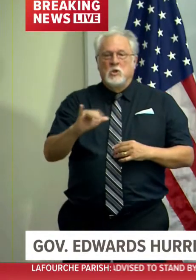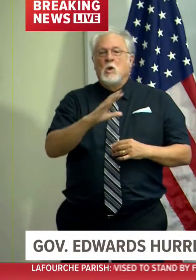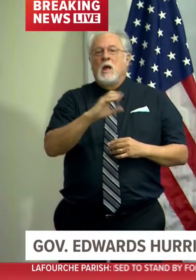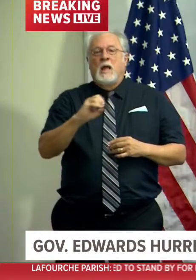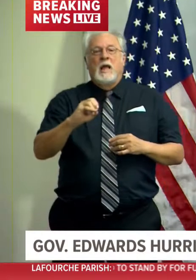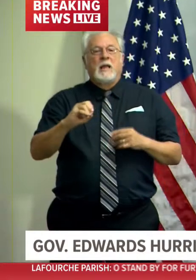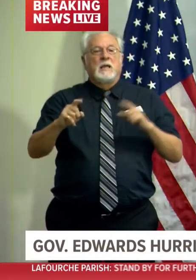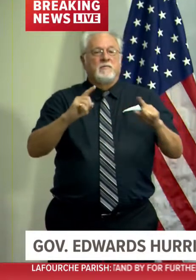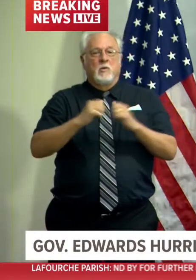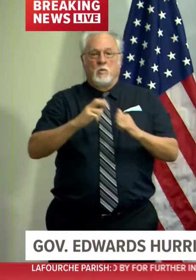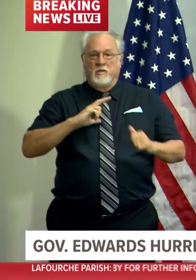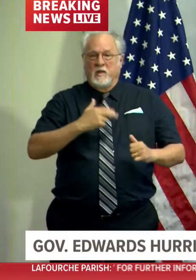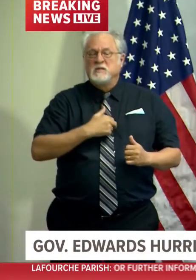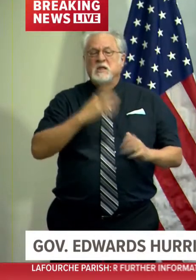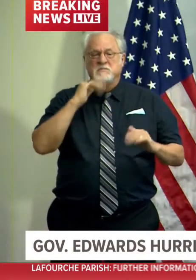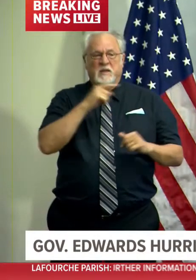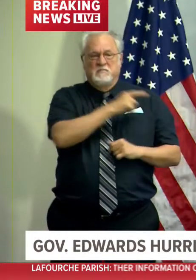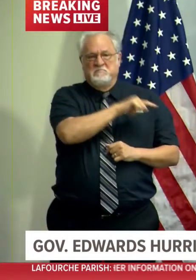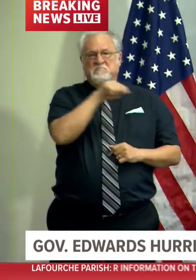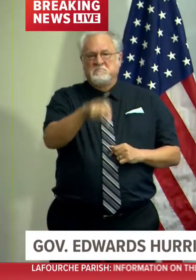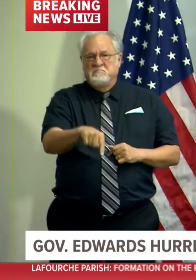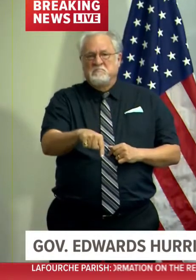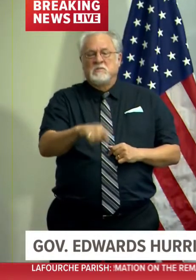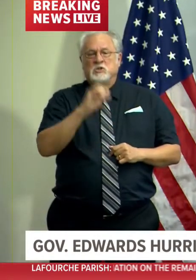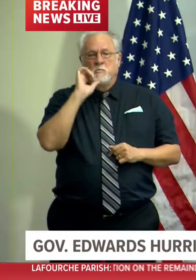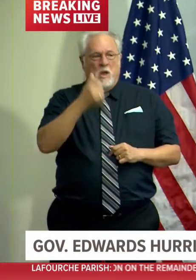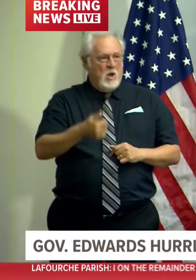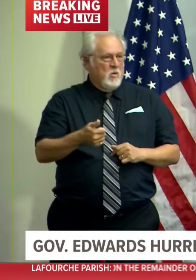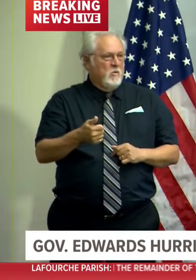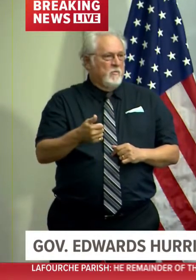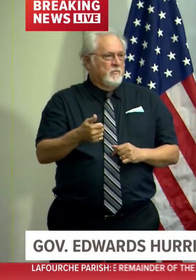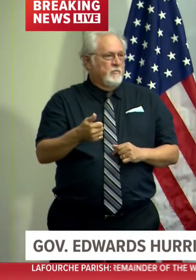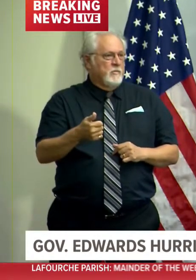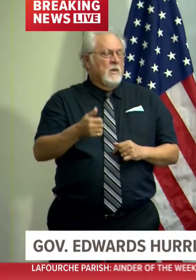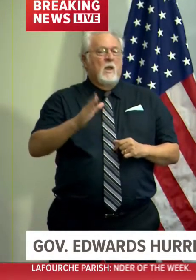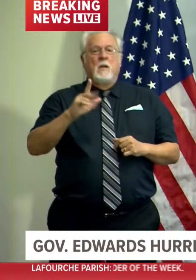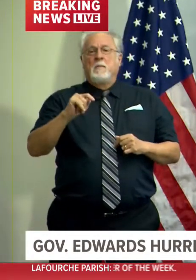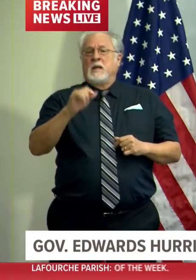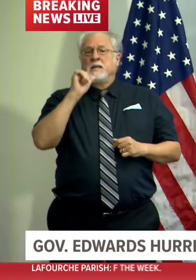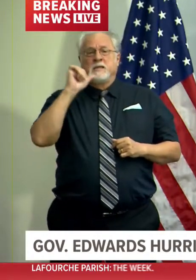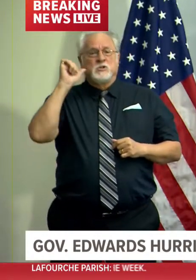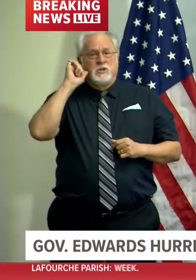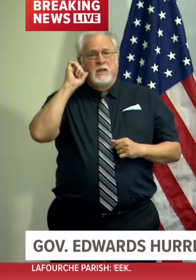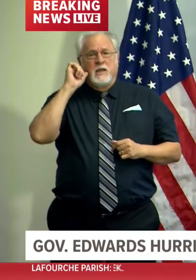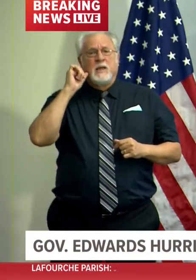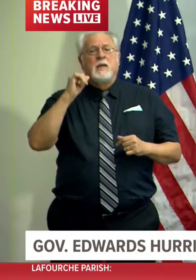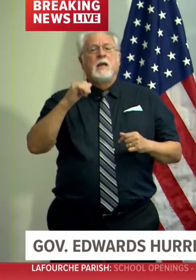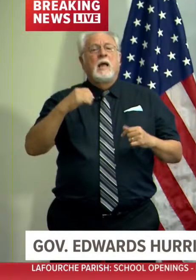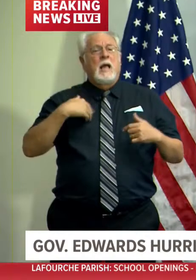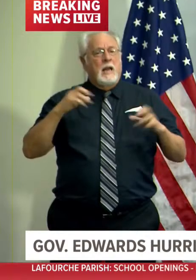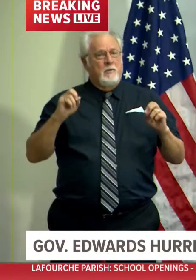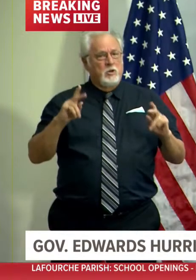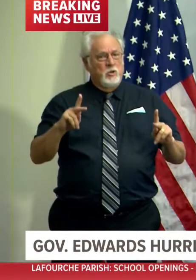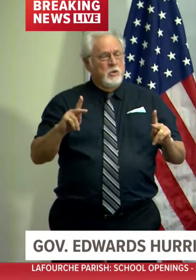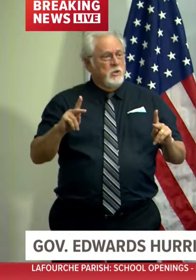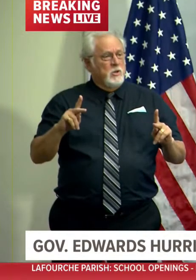in conversation with us. We expect him on the ground tomorrow. But yesterday I had an